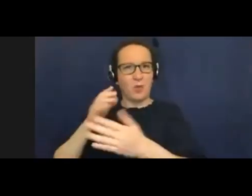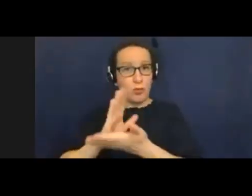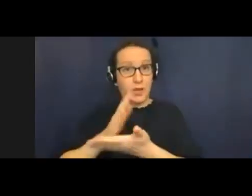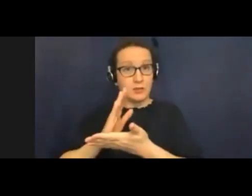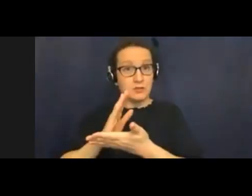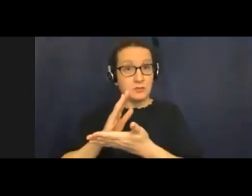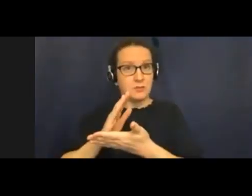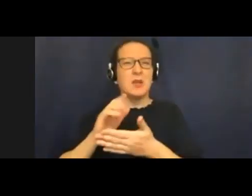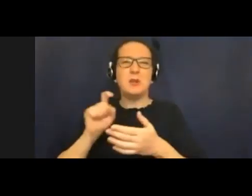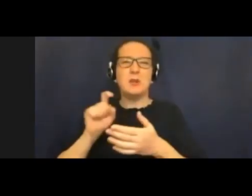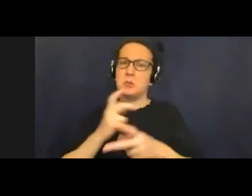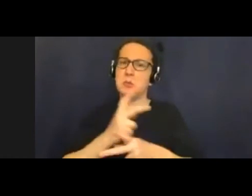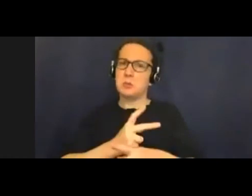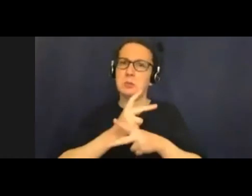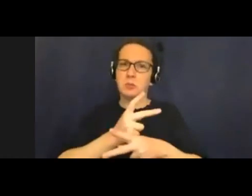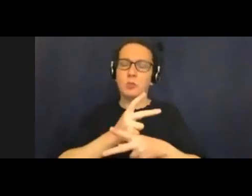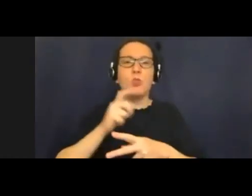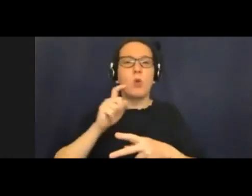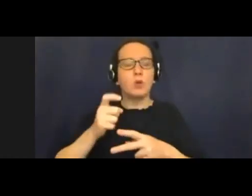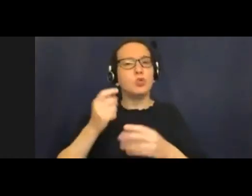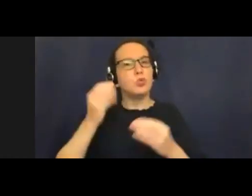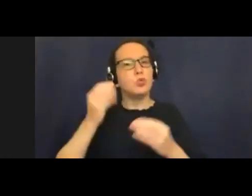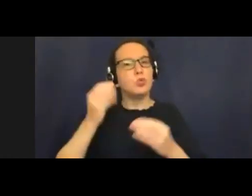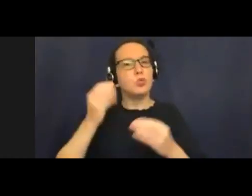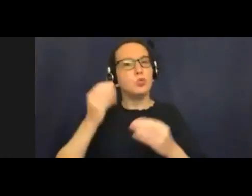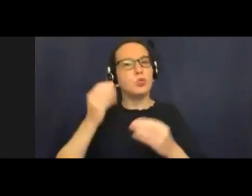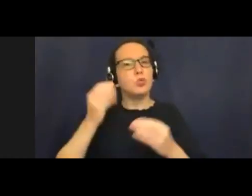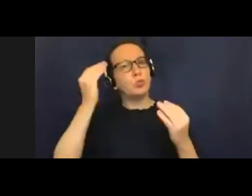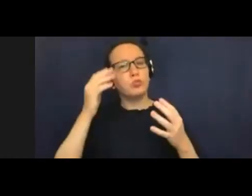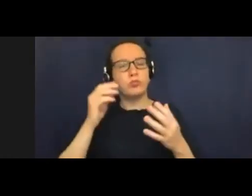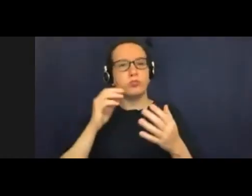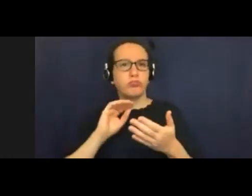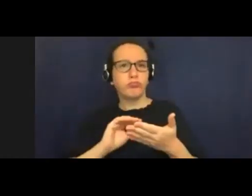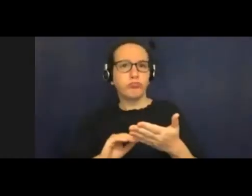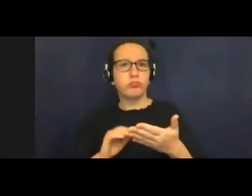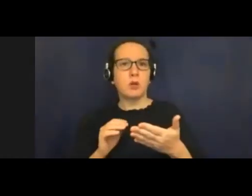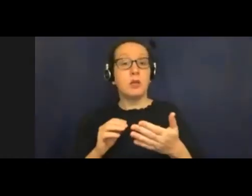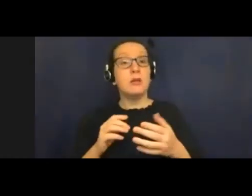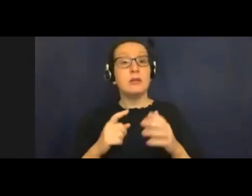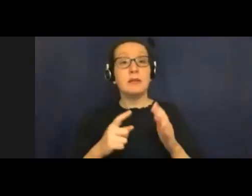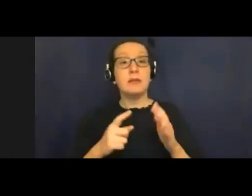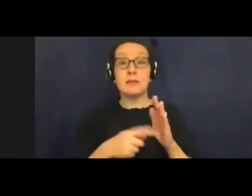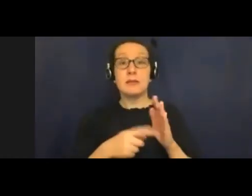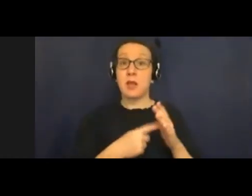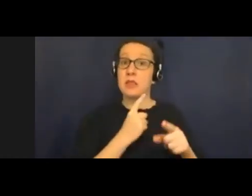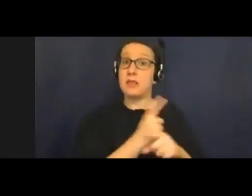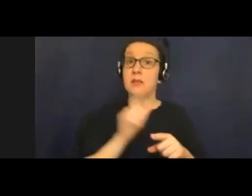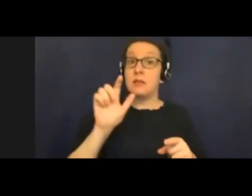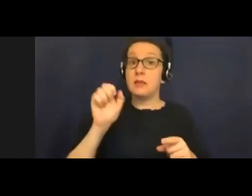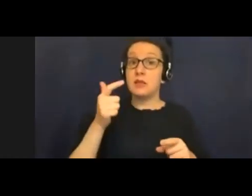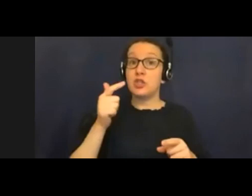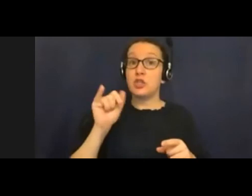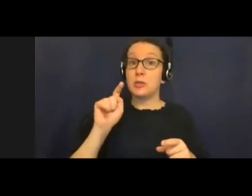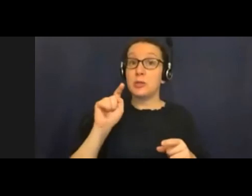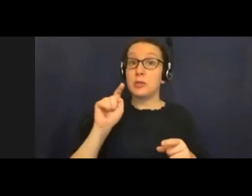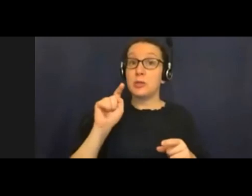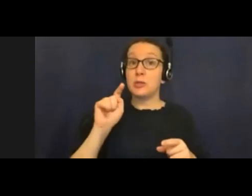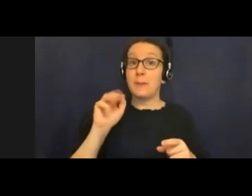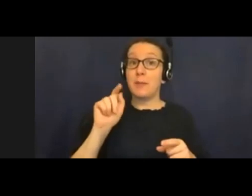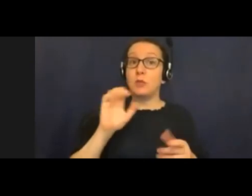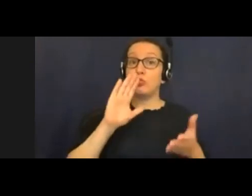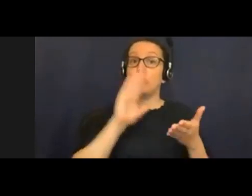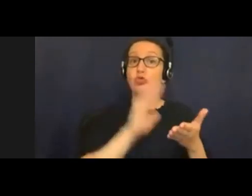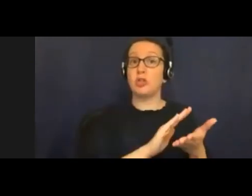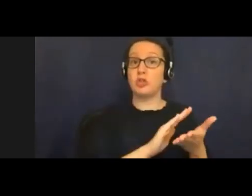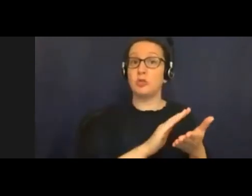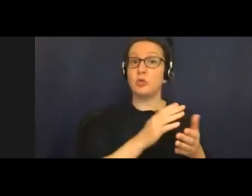proportionality in potential legitimate restrictions to such fundamental rights. There is